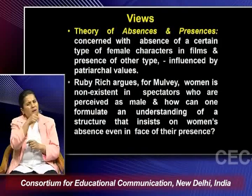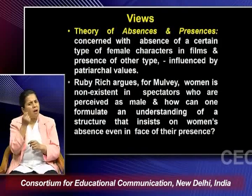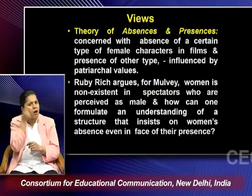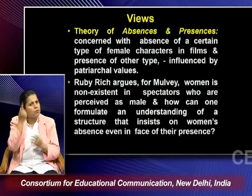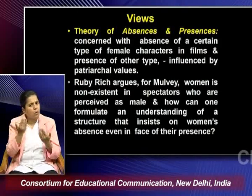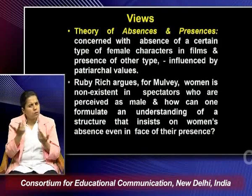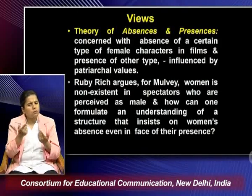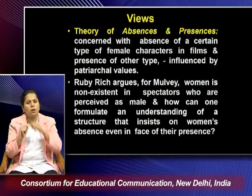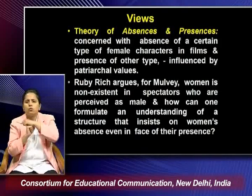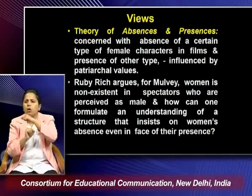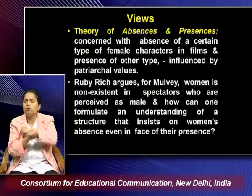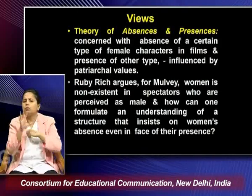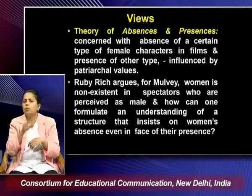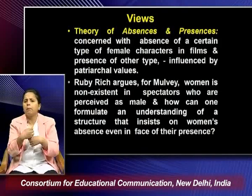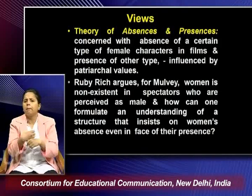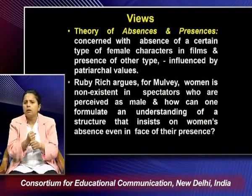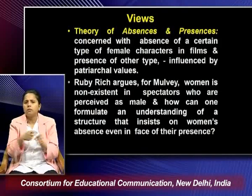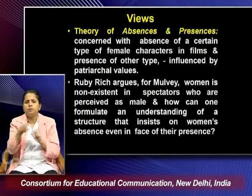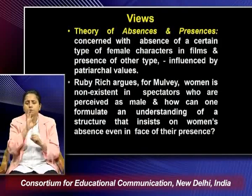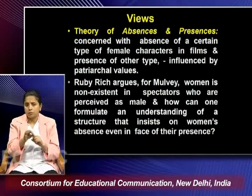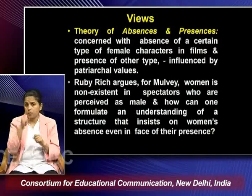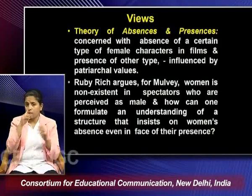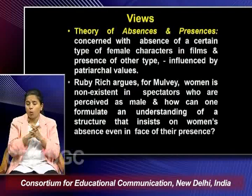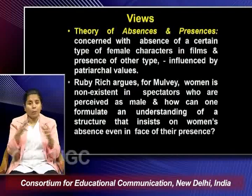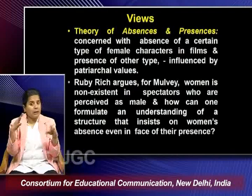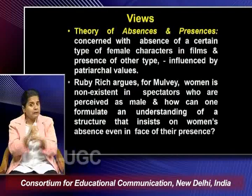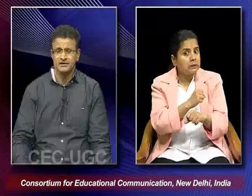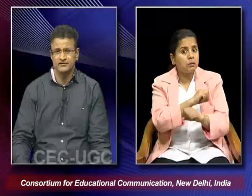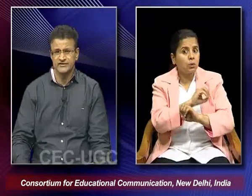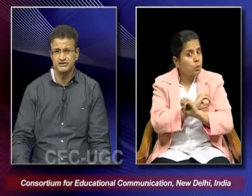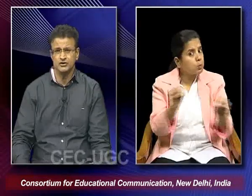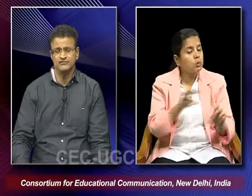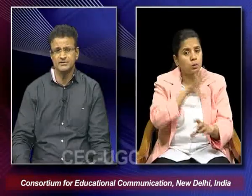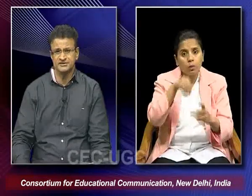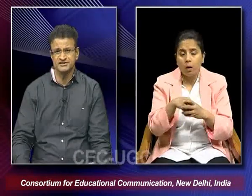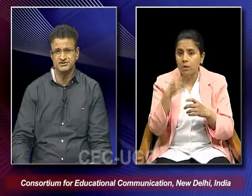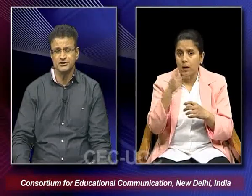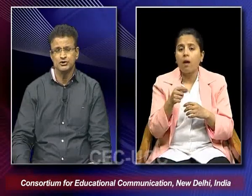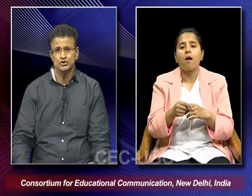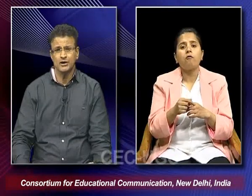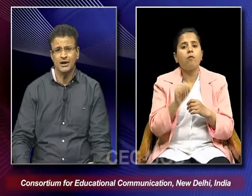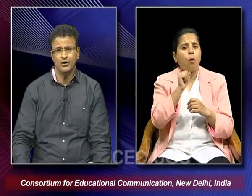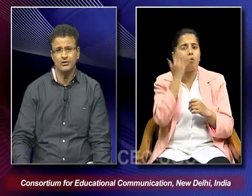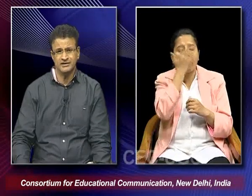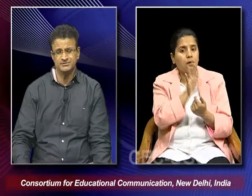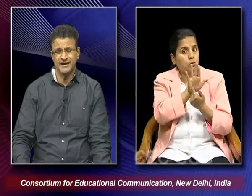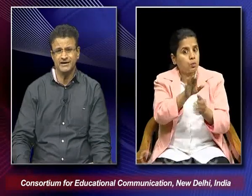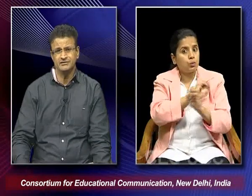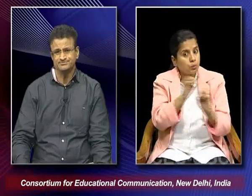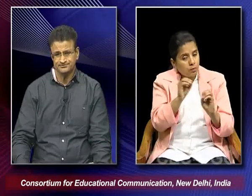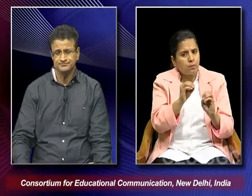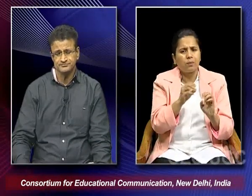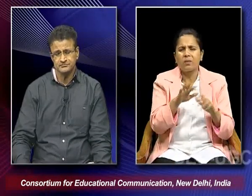understanding of a structure that insists on women's absence even in face of their presence? So how,